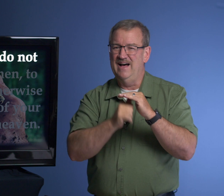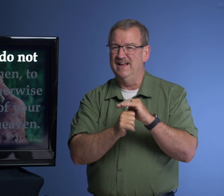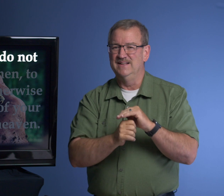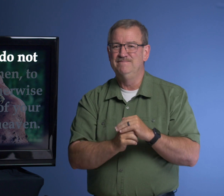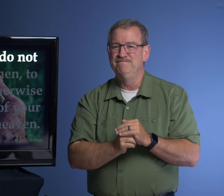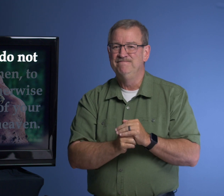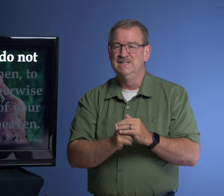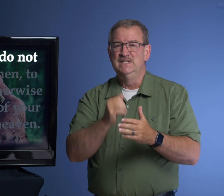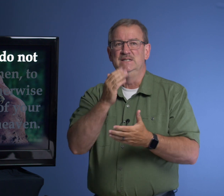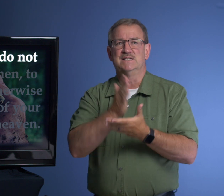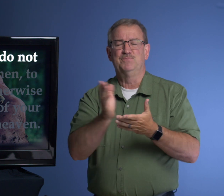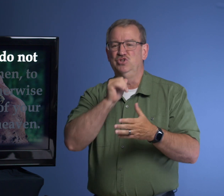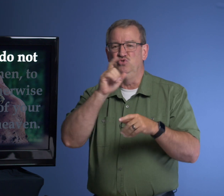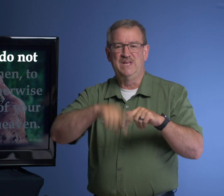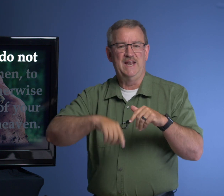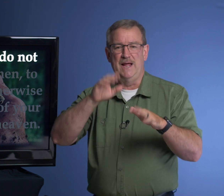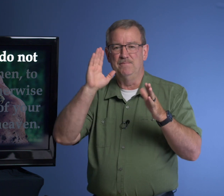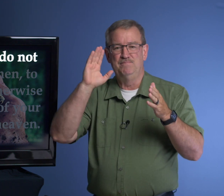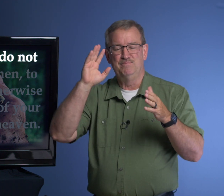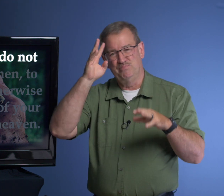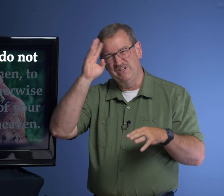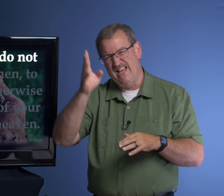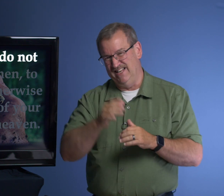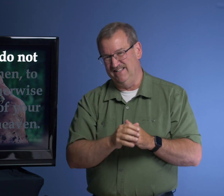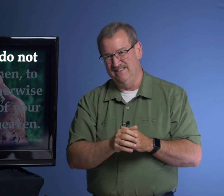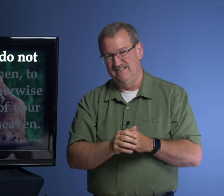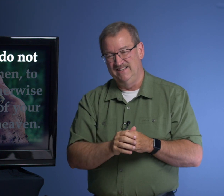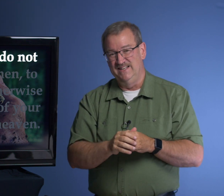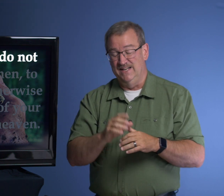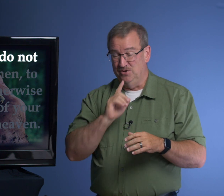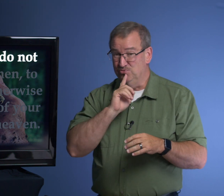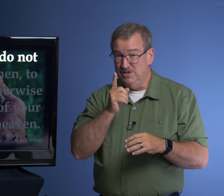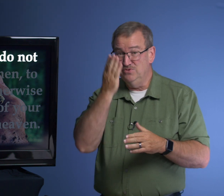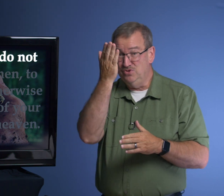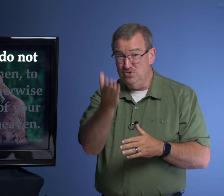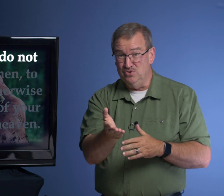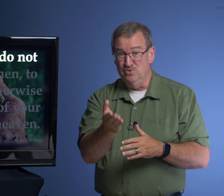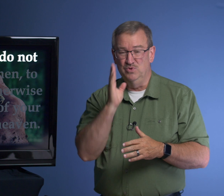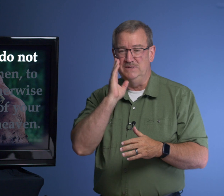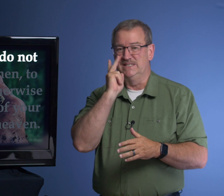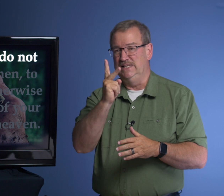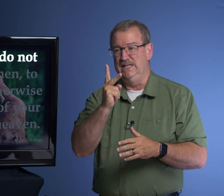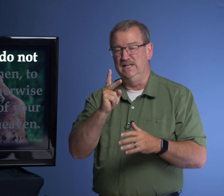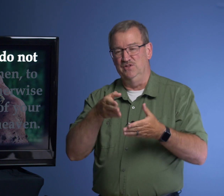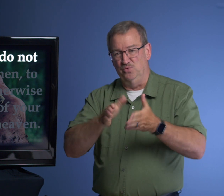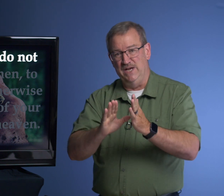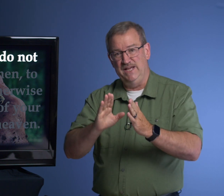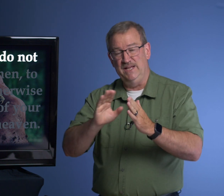hide. Something you cannot pretend. The real you will be seen in the way, in